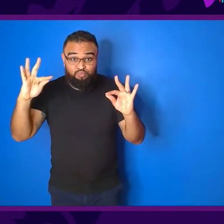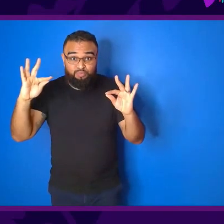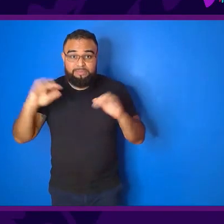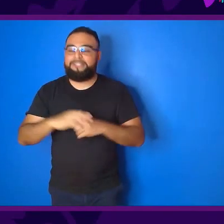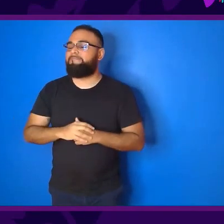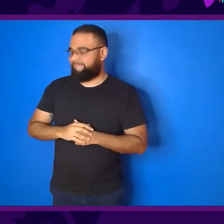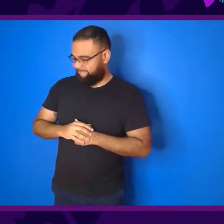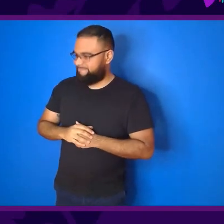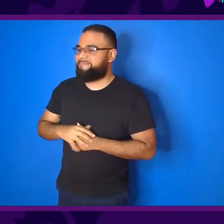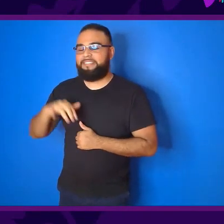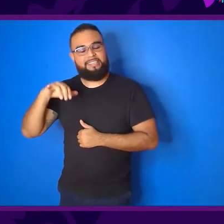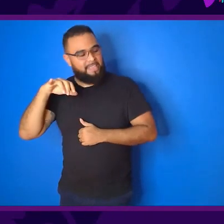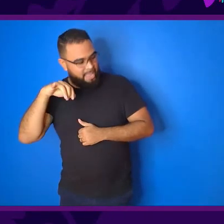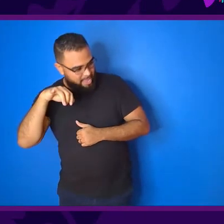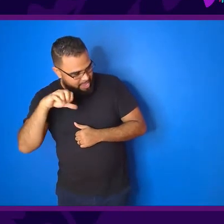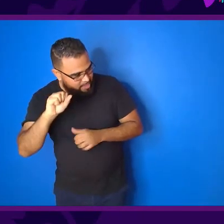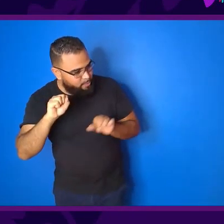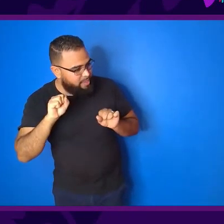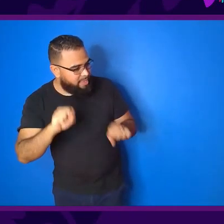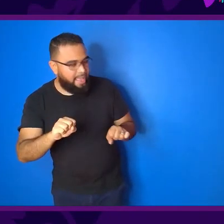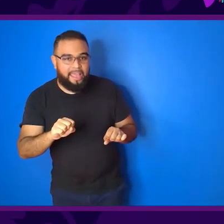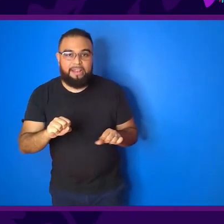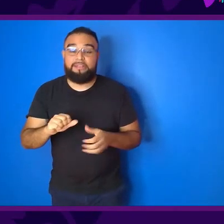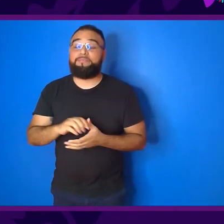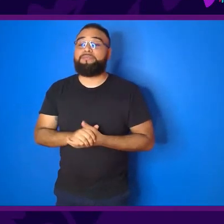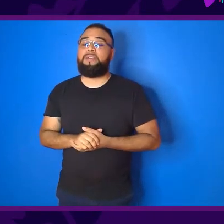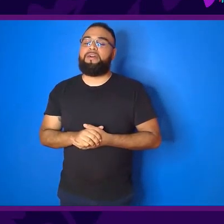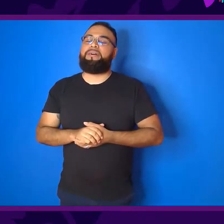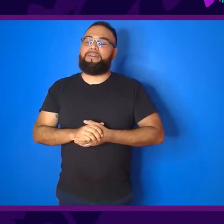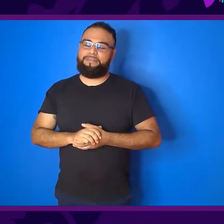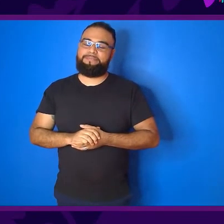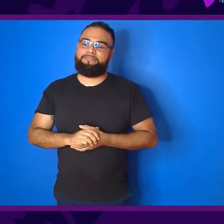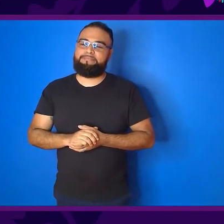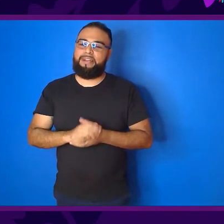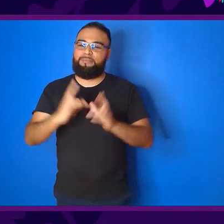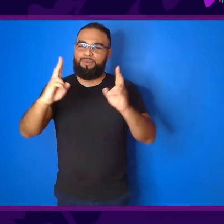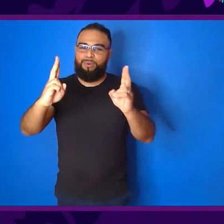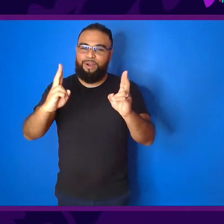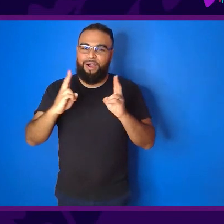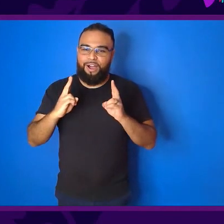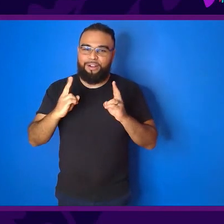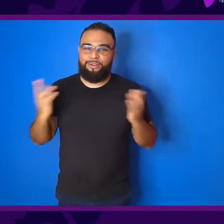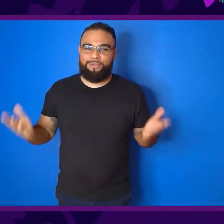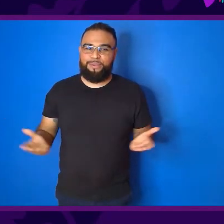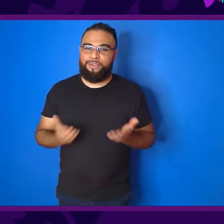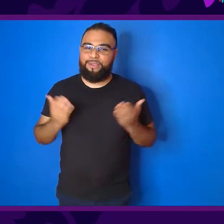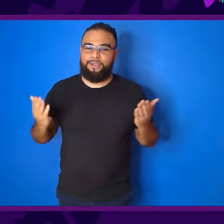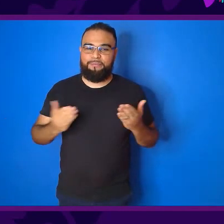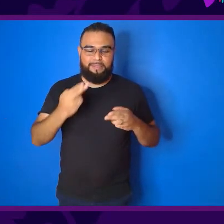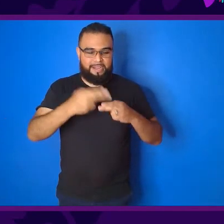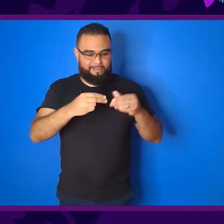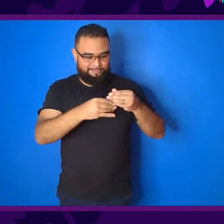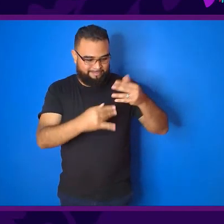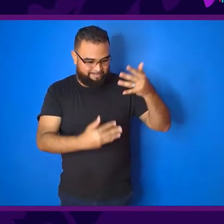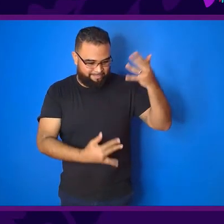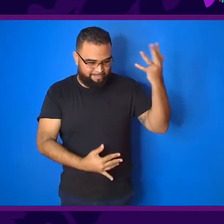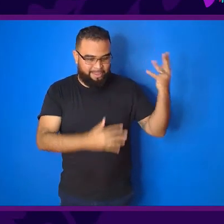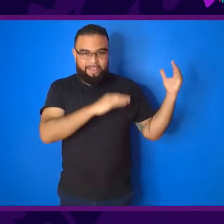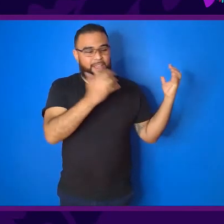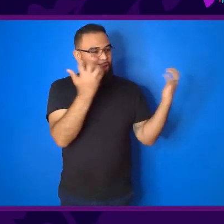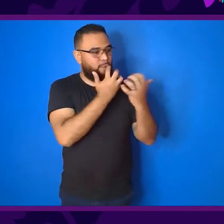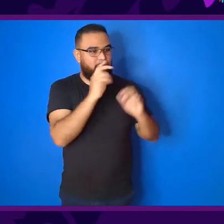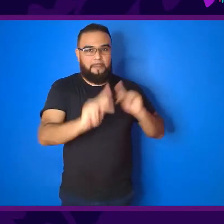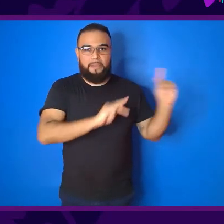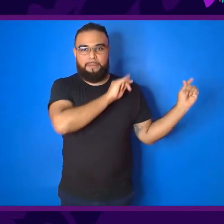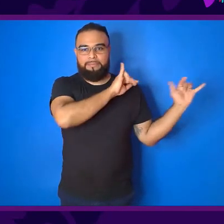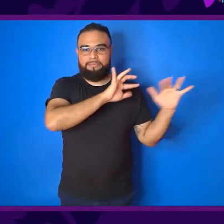Jane. I'm so honored to be part of the incredible people who are coming to wish you happy 90th birthday. It's hard